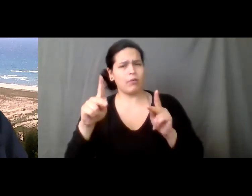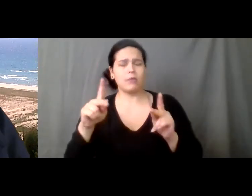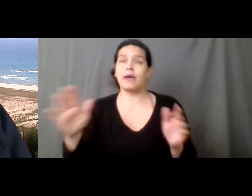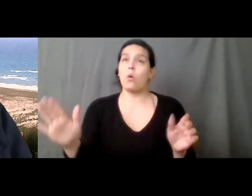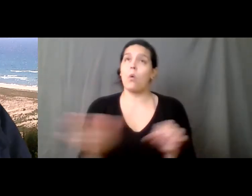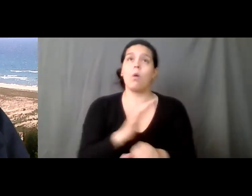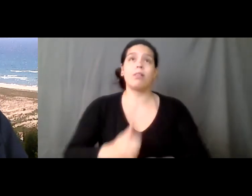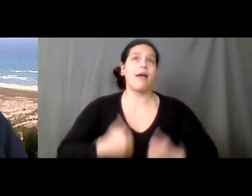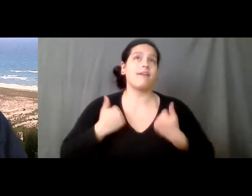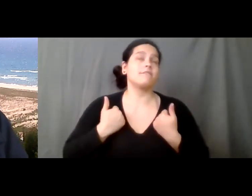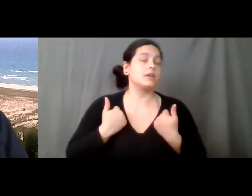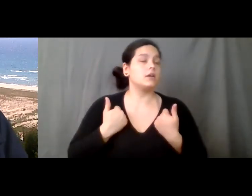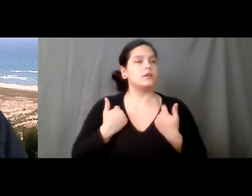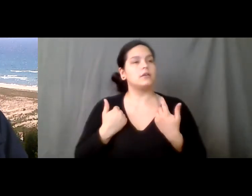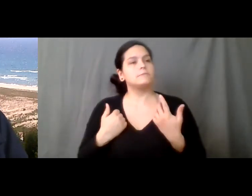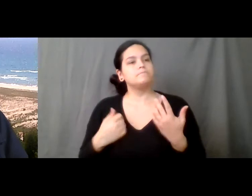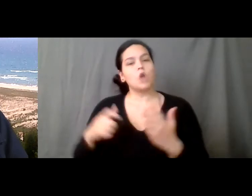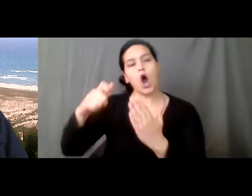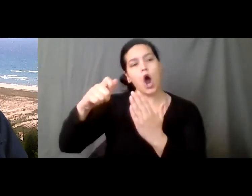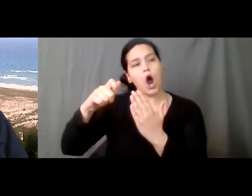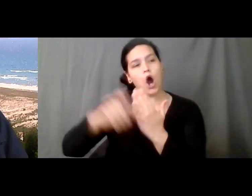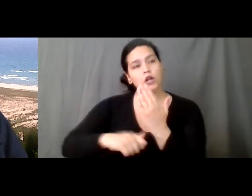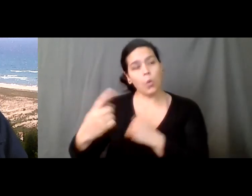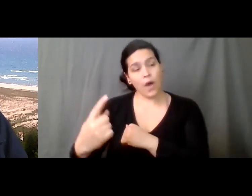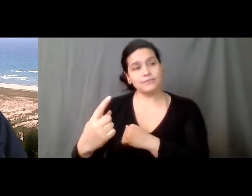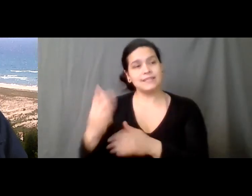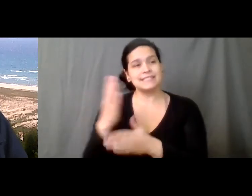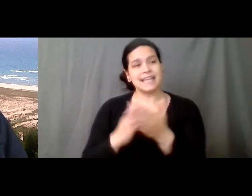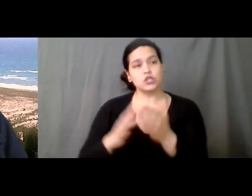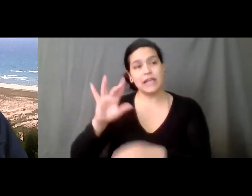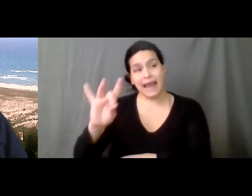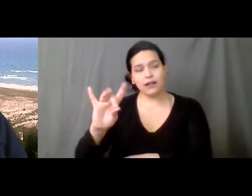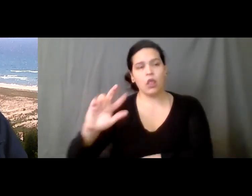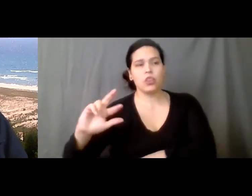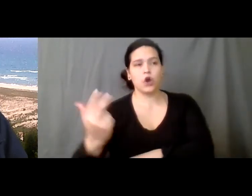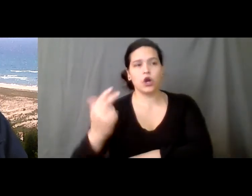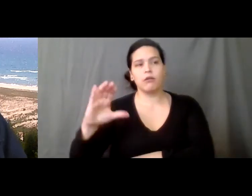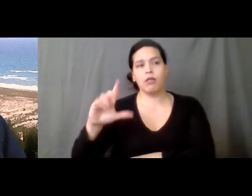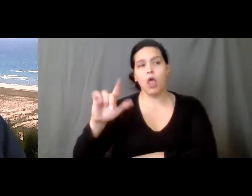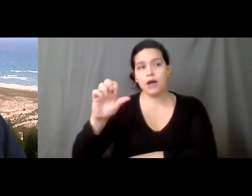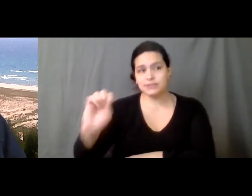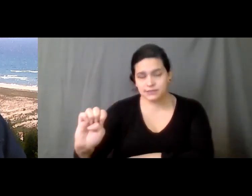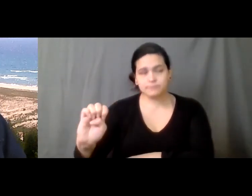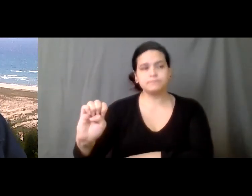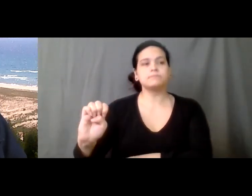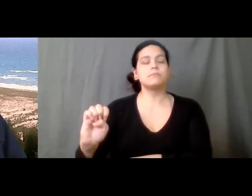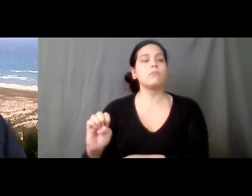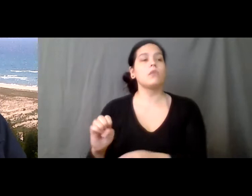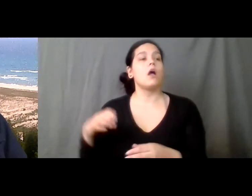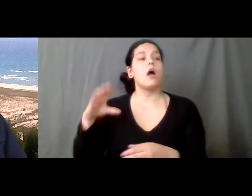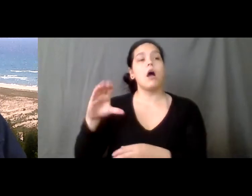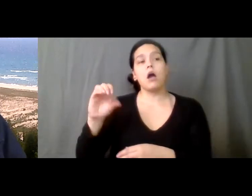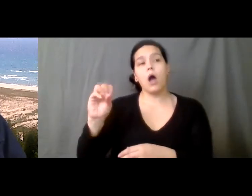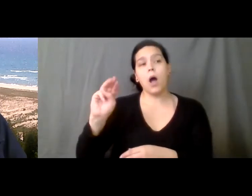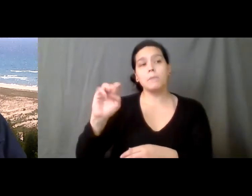is the Article 1, Section 8, the third clause is the Commerce Clause. And it says Congress shall have the power to, and then there's